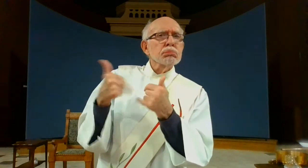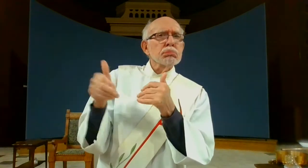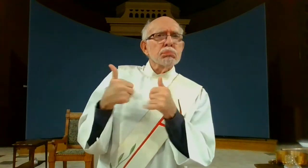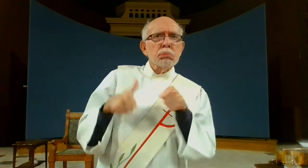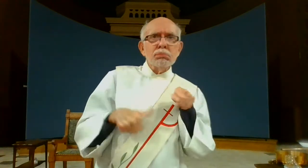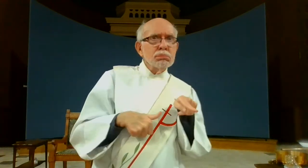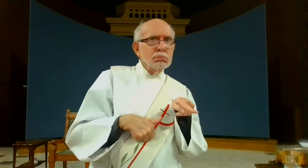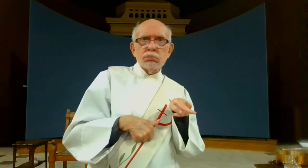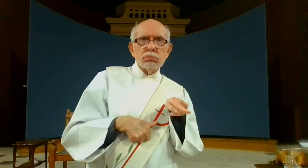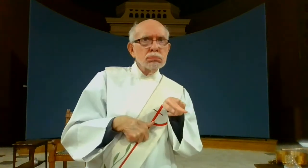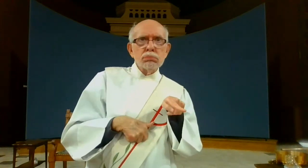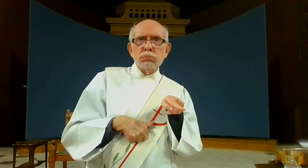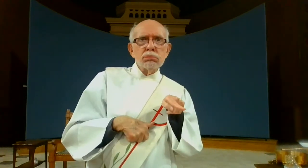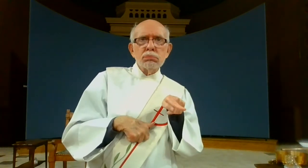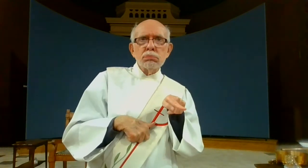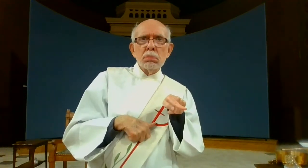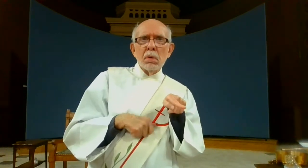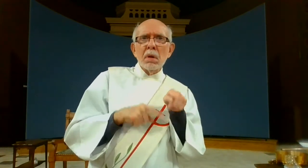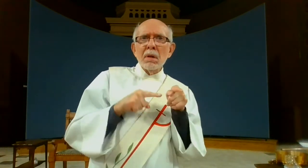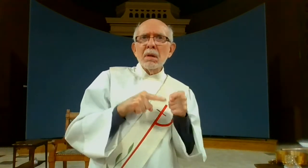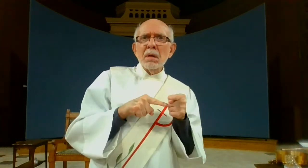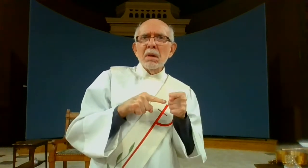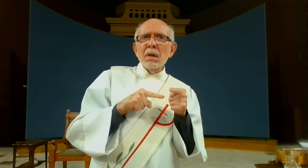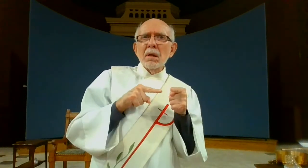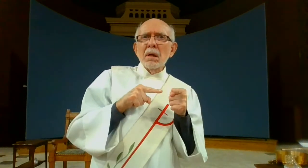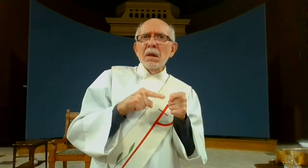for the other wife to become pregnant, but not Hannah.